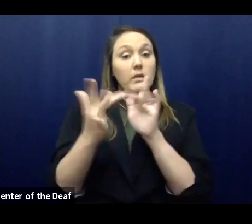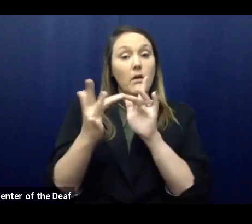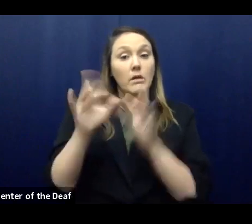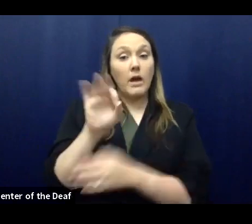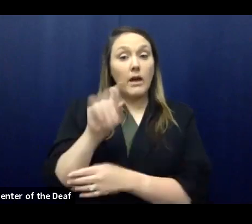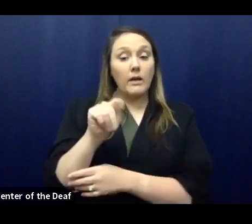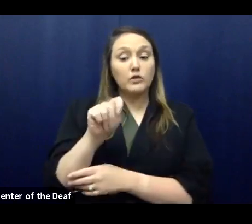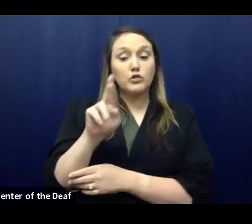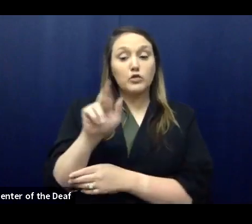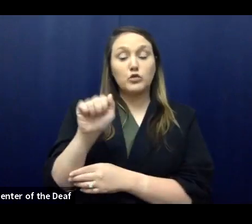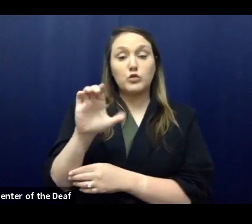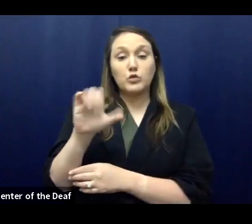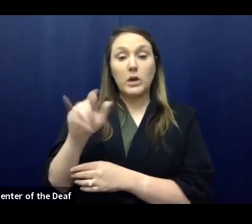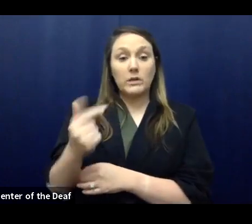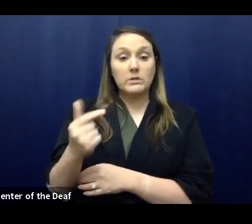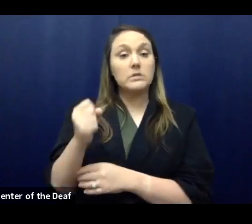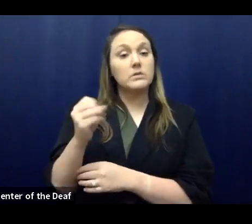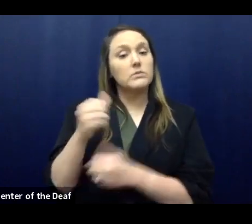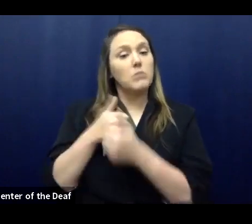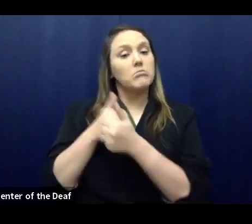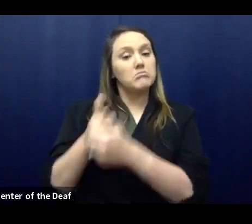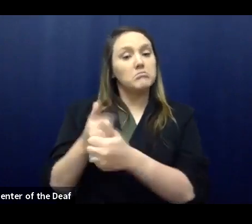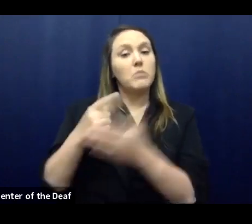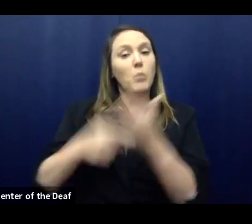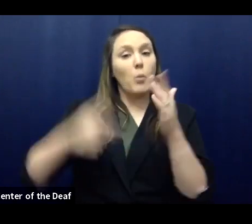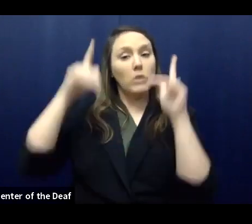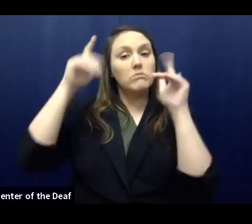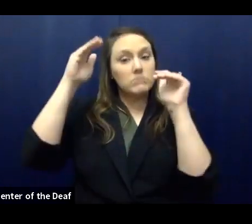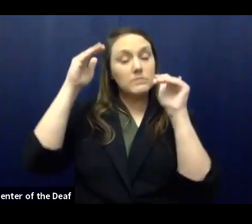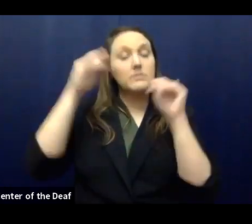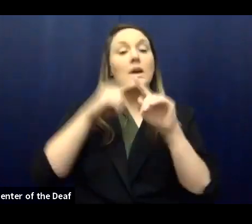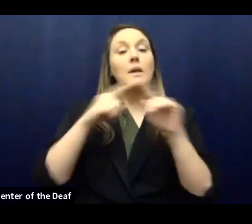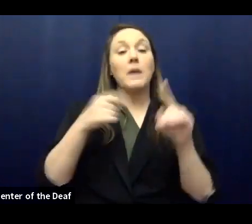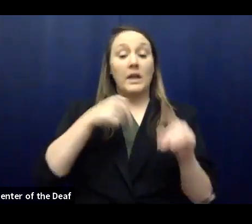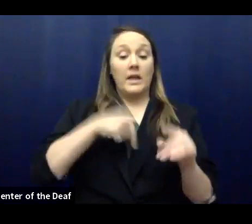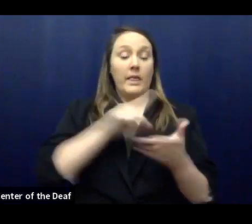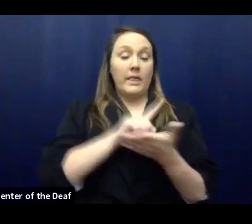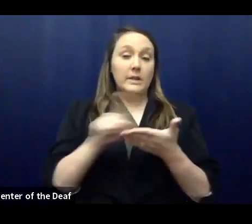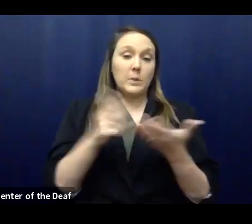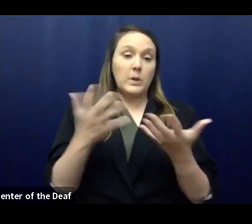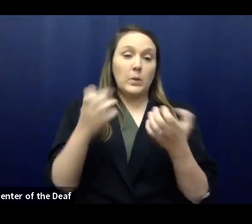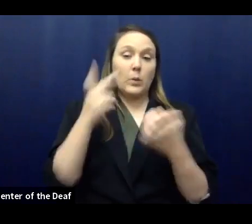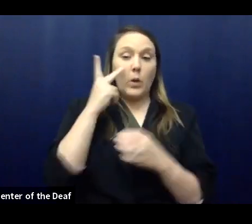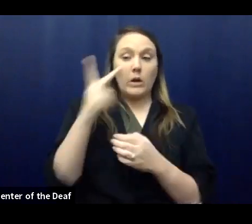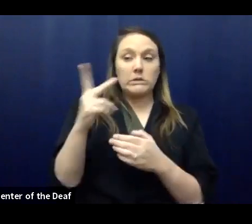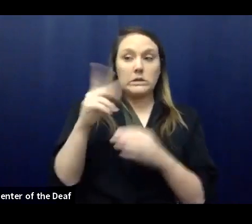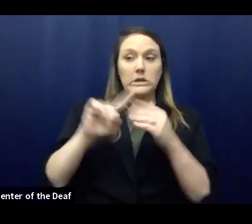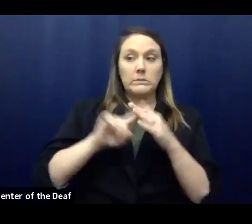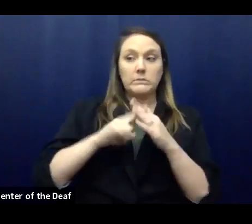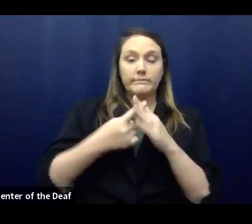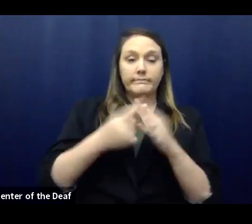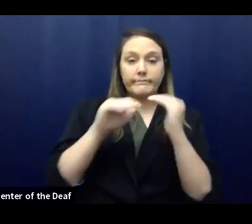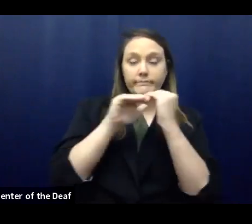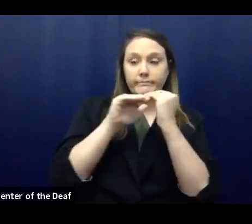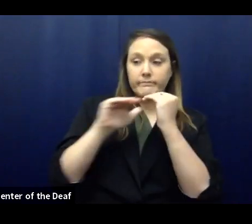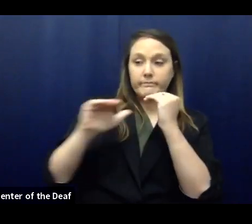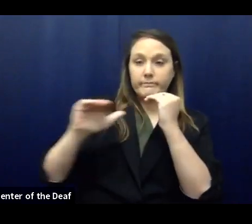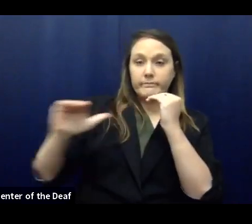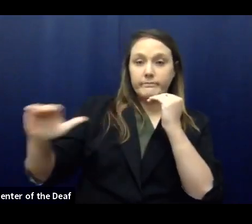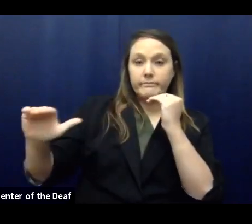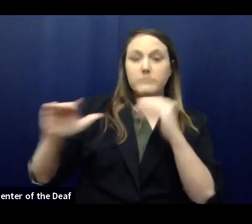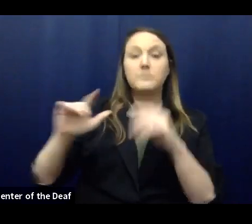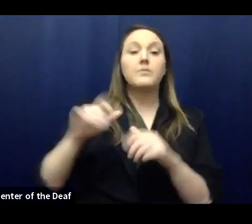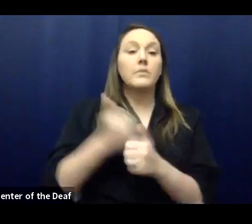as we expected them to. But what I'd like to see this week is I'd like to see things start to level off. And we're hopeful that they will, as everybody continues